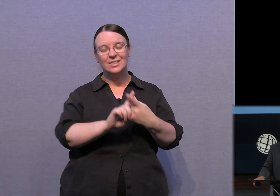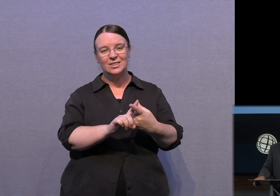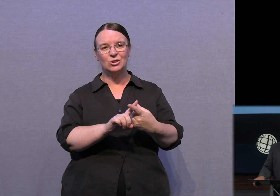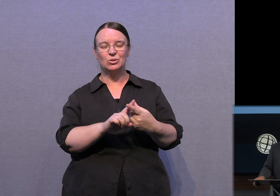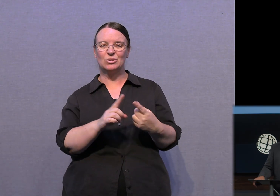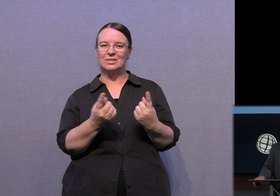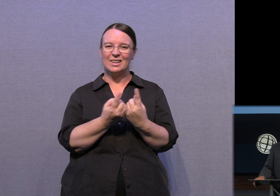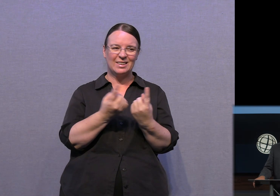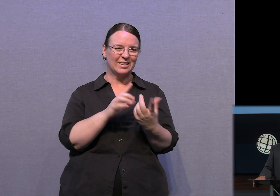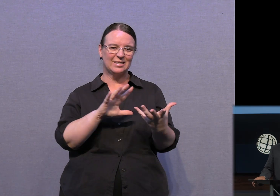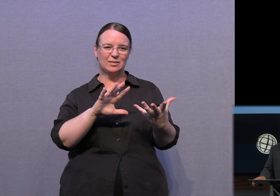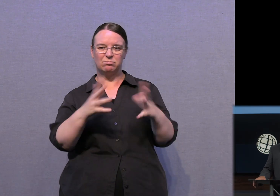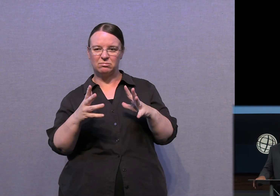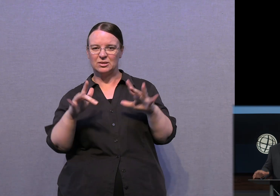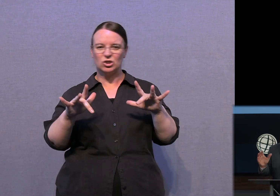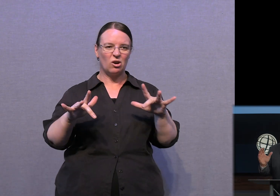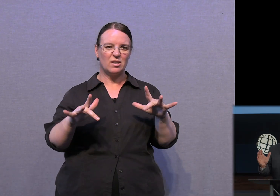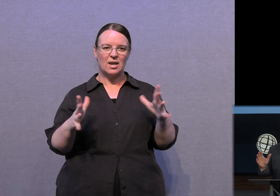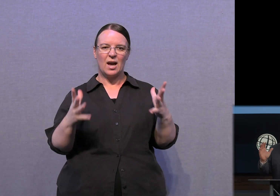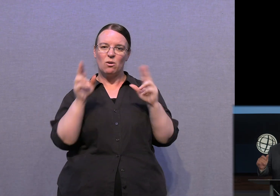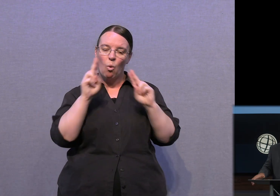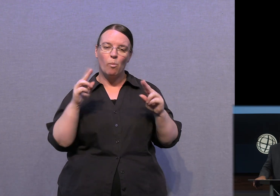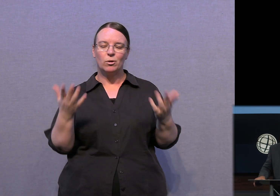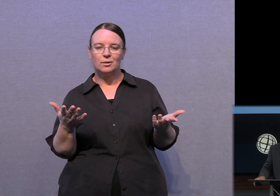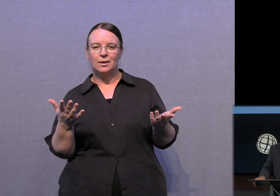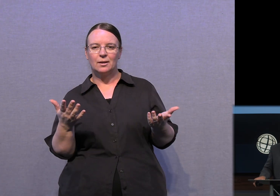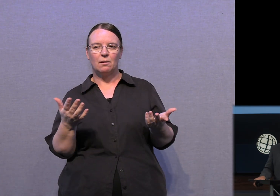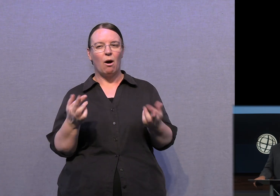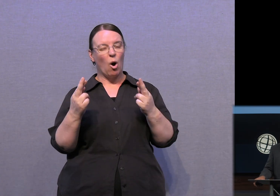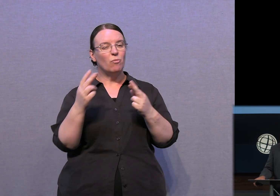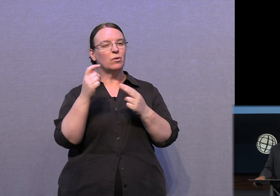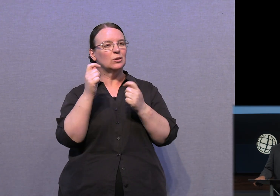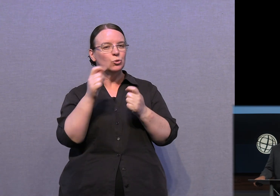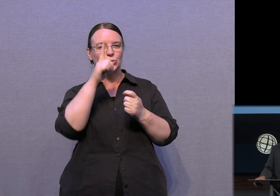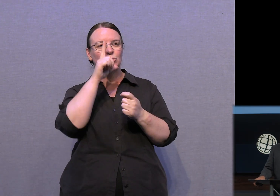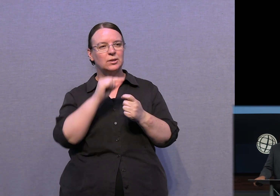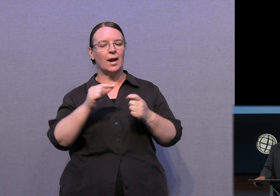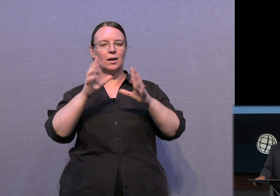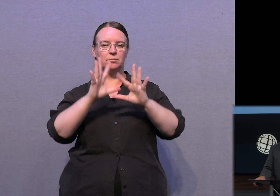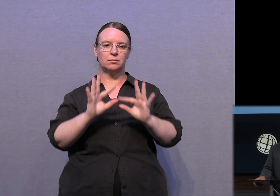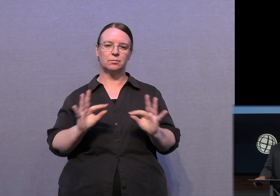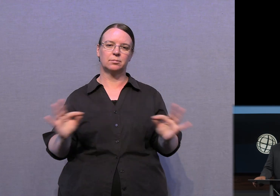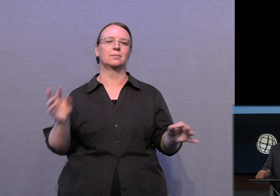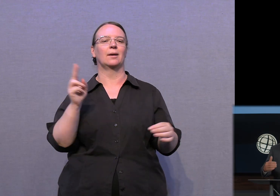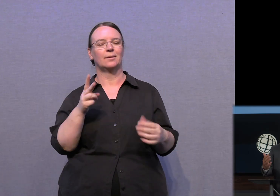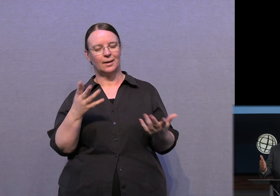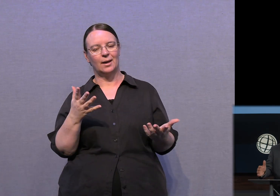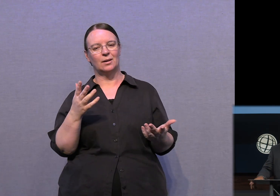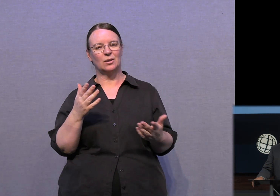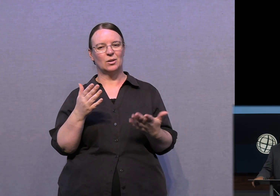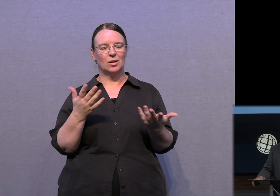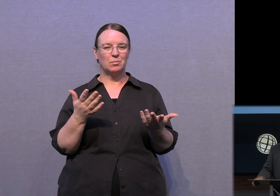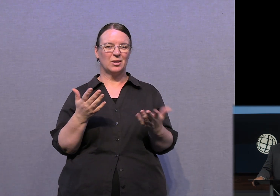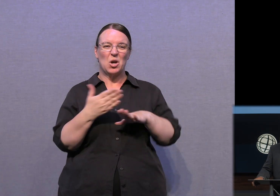down. Hopefully things will get back to, quote, normal, whatever that might be. But it's probably going to be a new